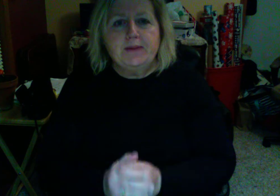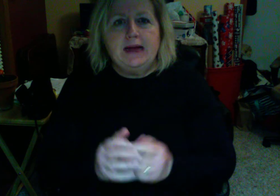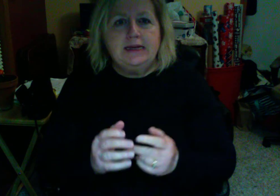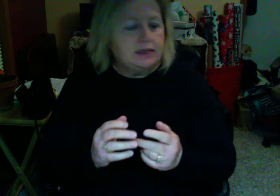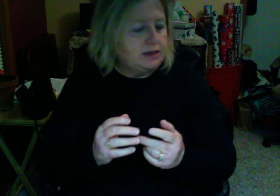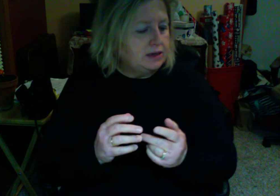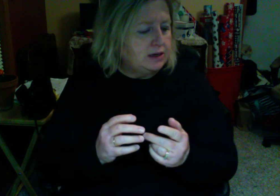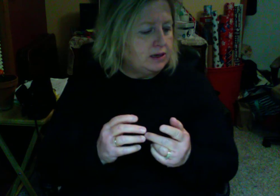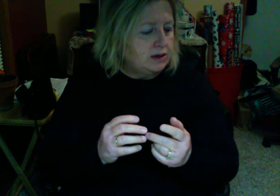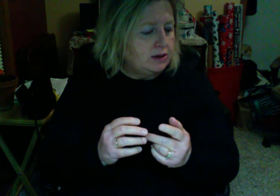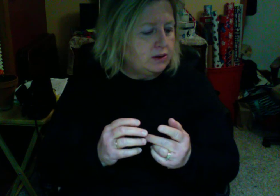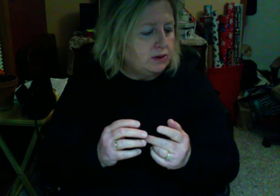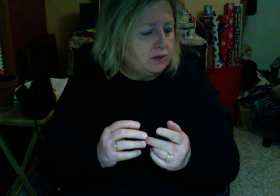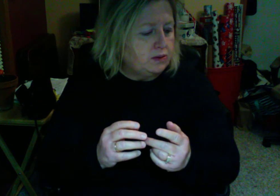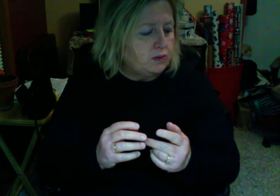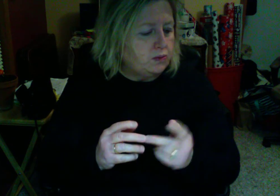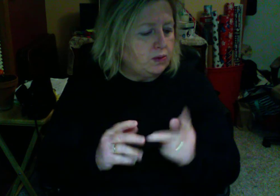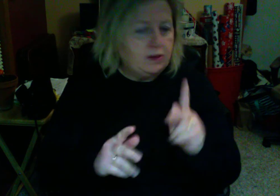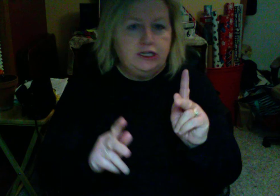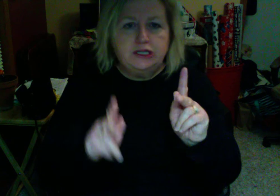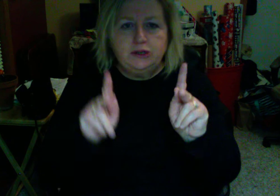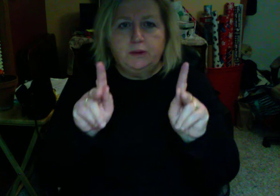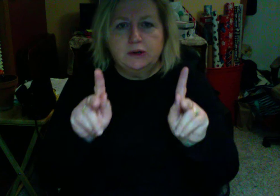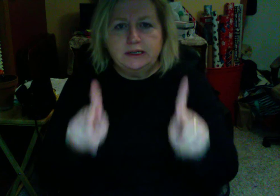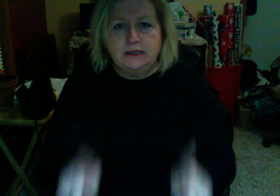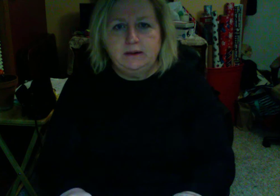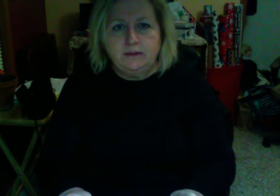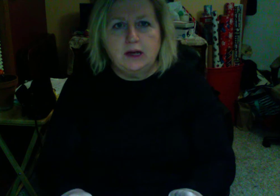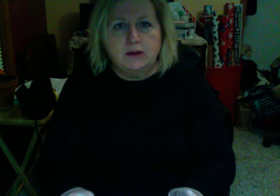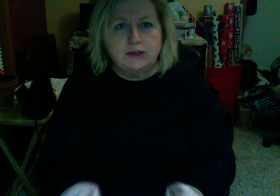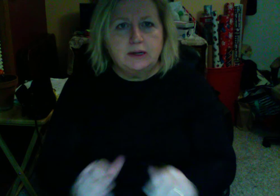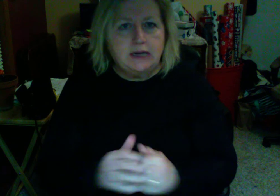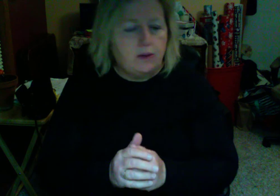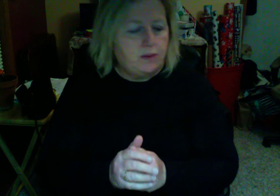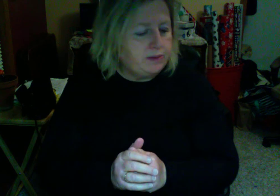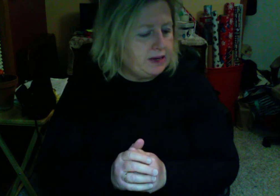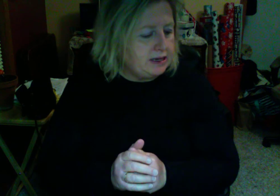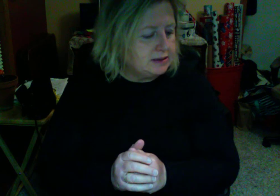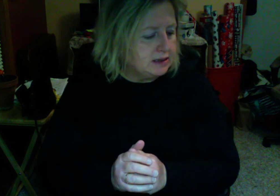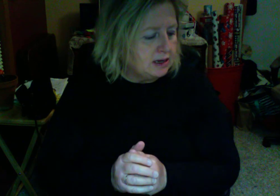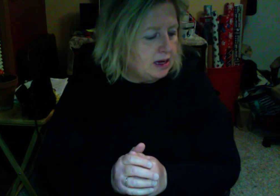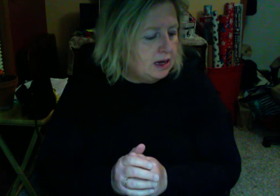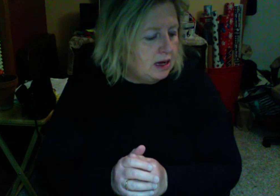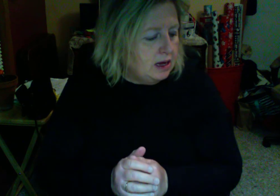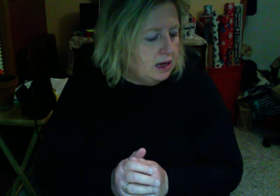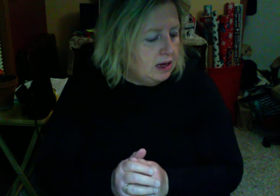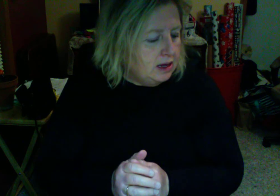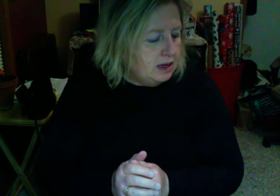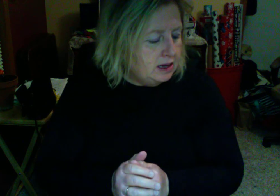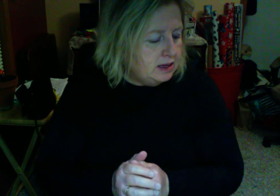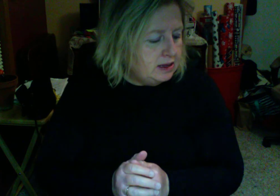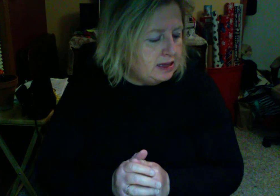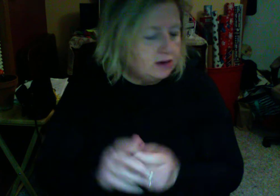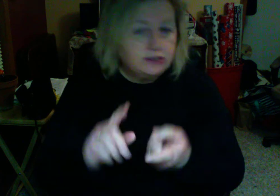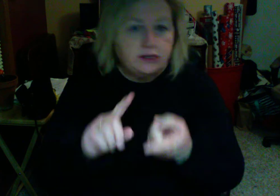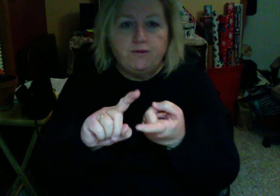But when we just do person, you can go straight down with the P's. Then there's